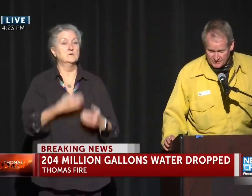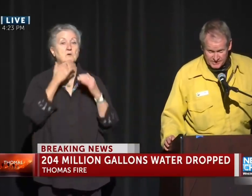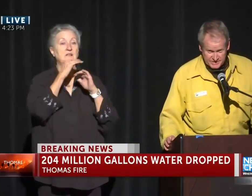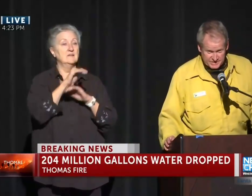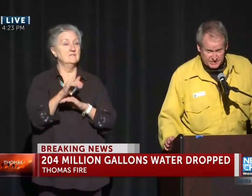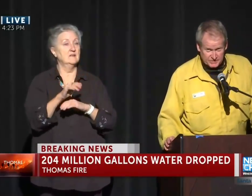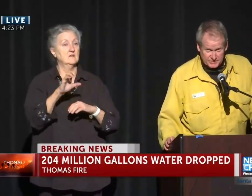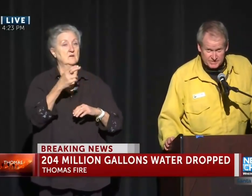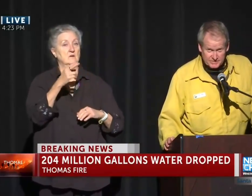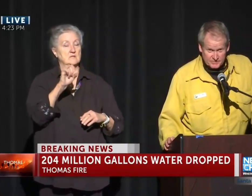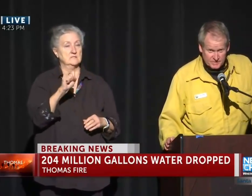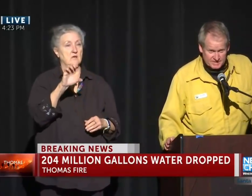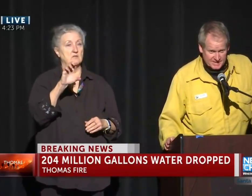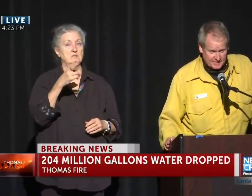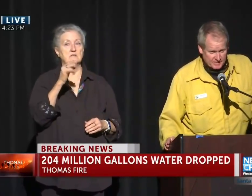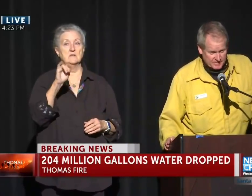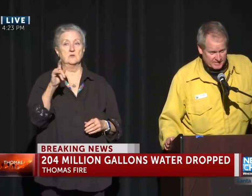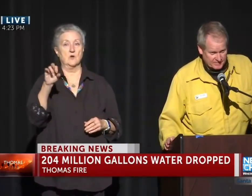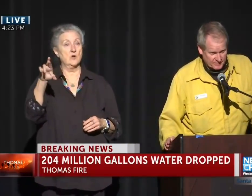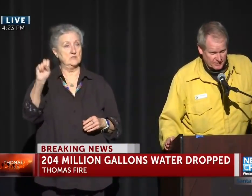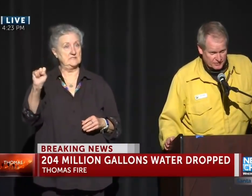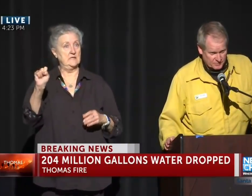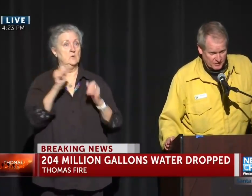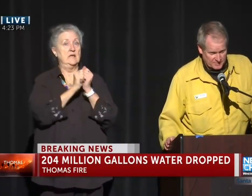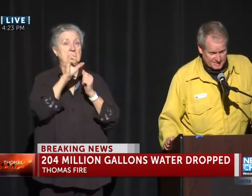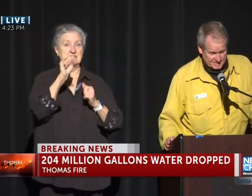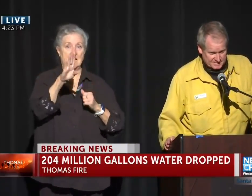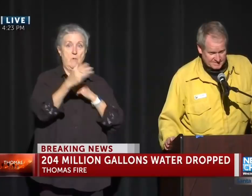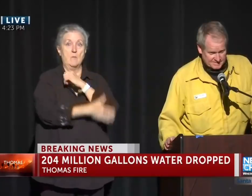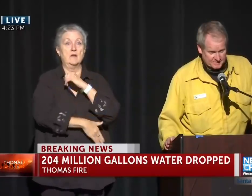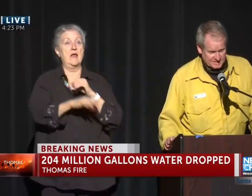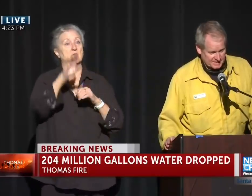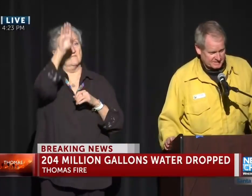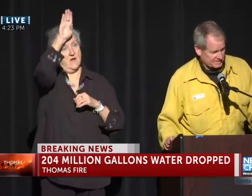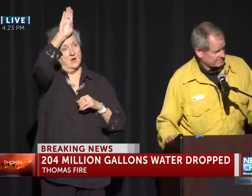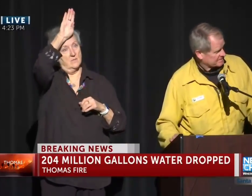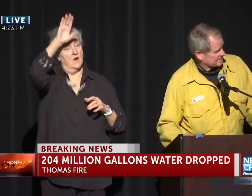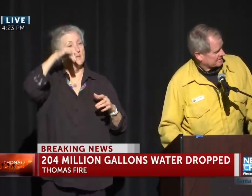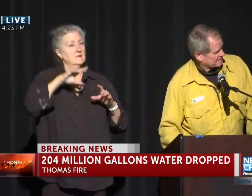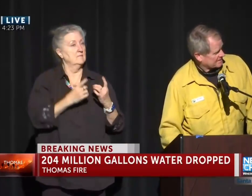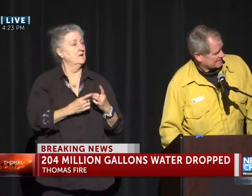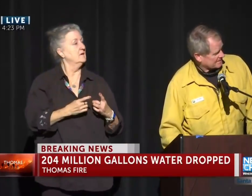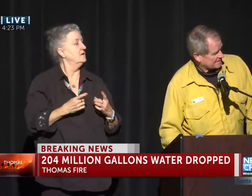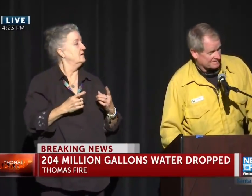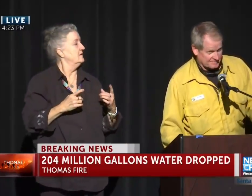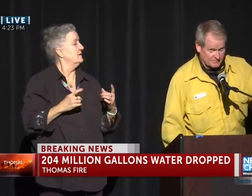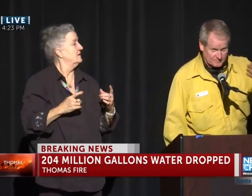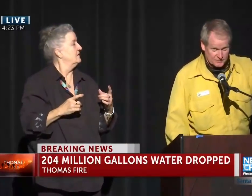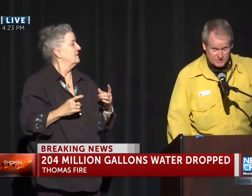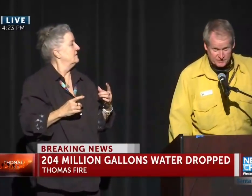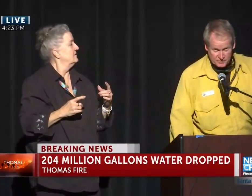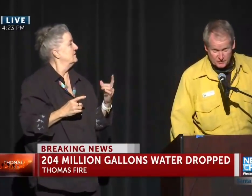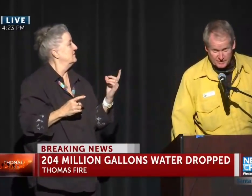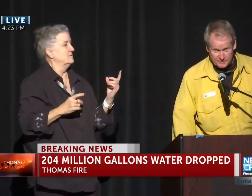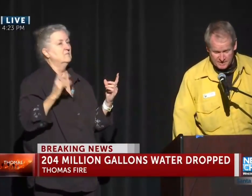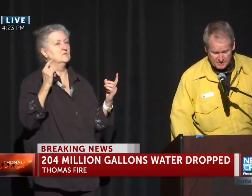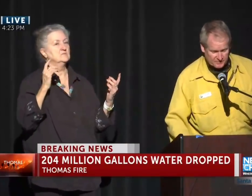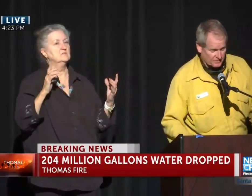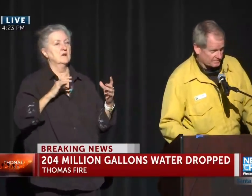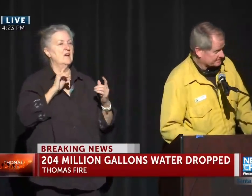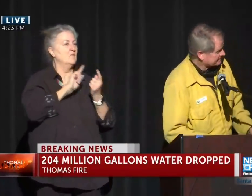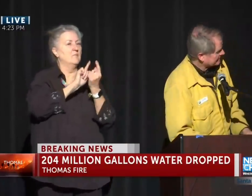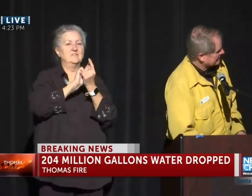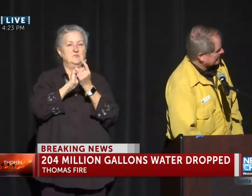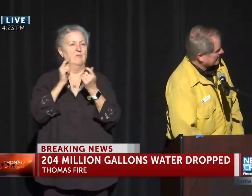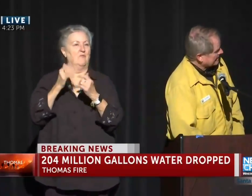Good evening. Chris Childers with Santa Barbara County Fire Department, the battalion chief. As most of you know, I've